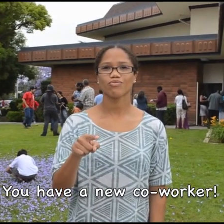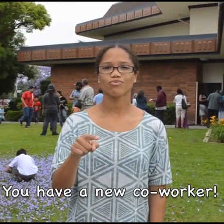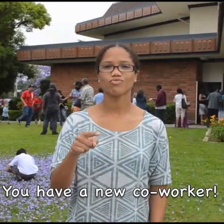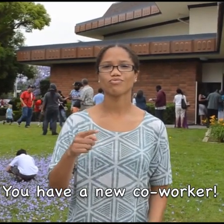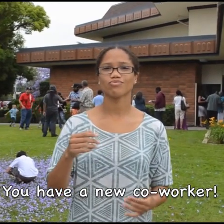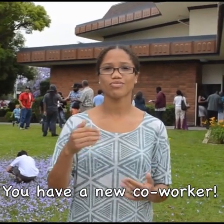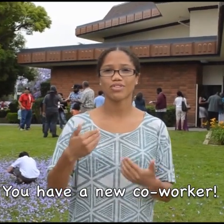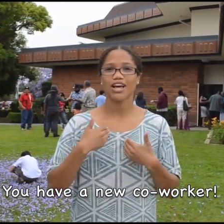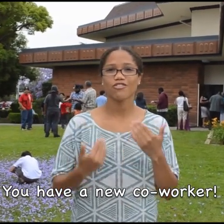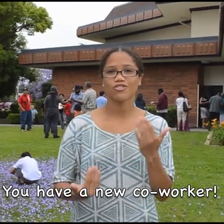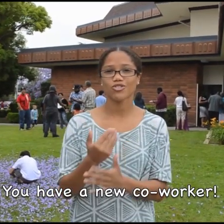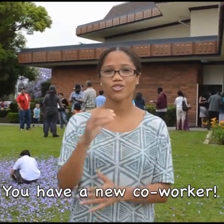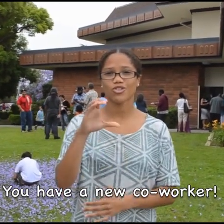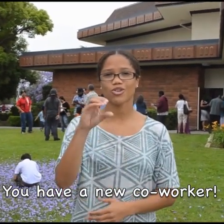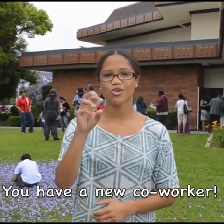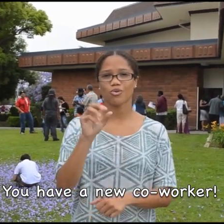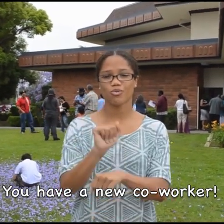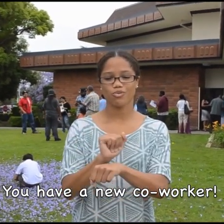You have a new coworker.